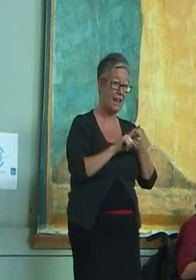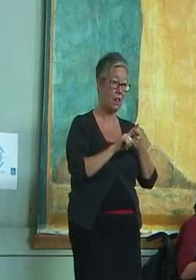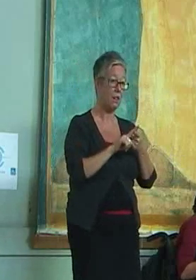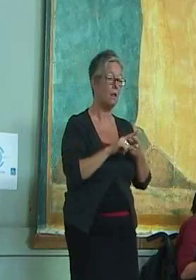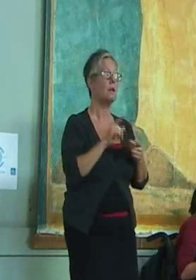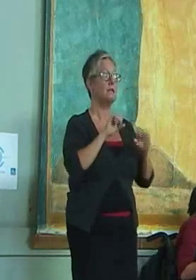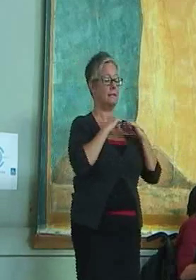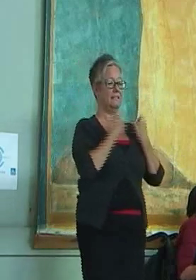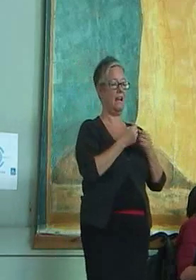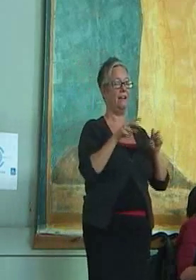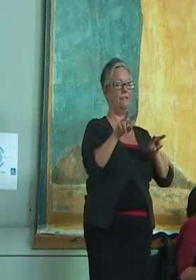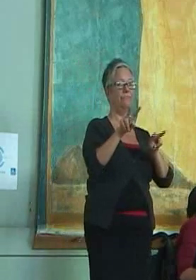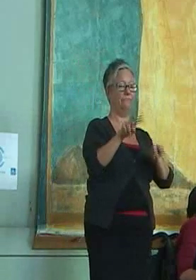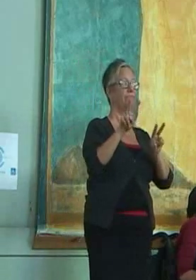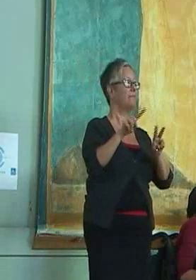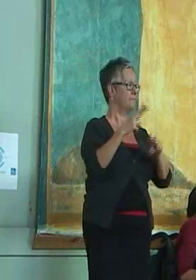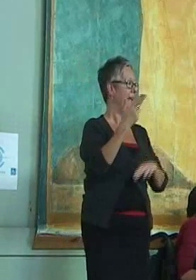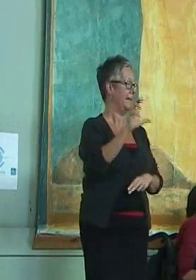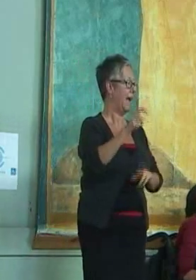I'm here to